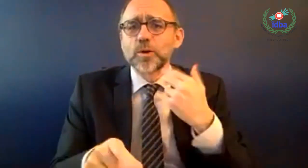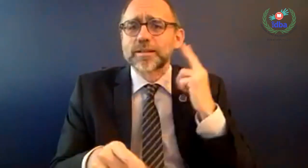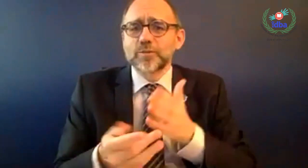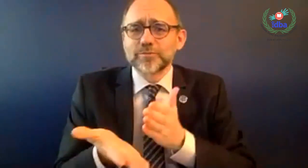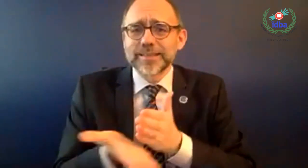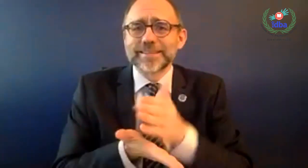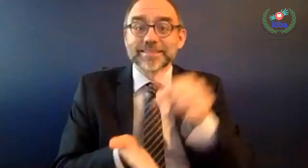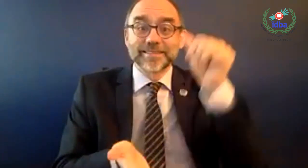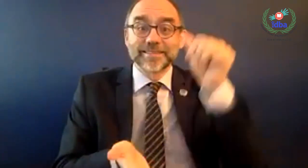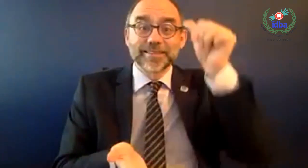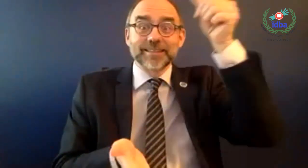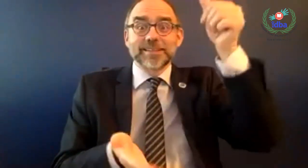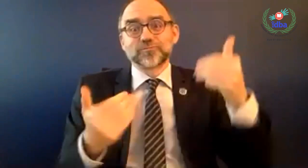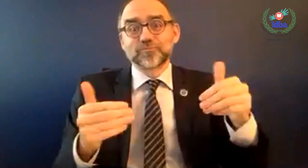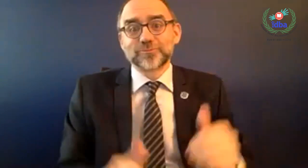they both have been uh,